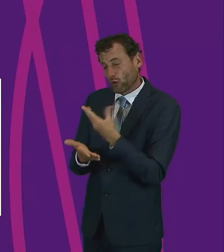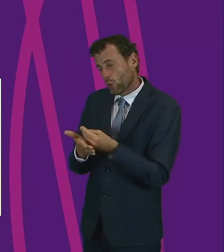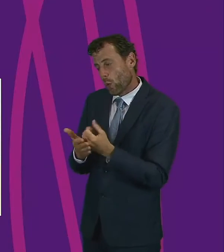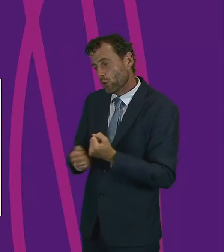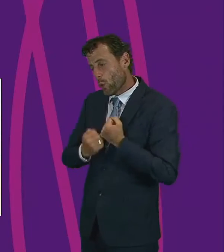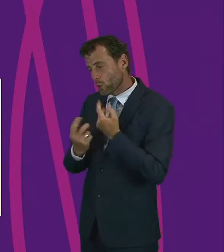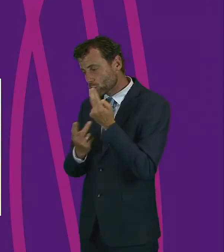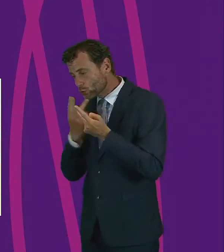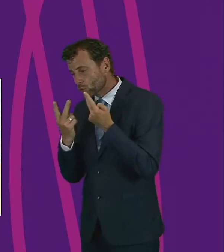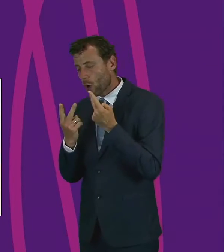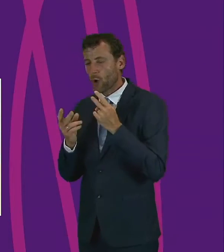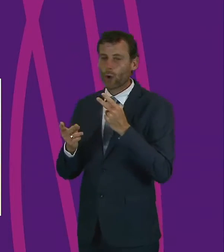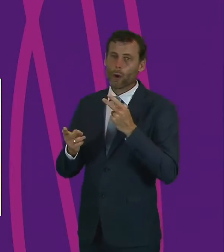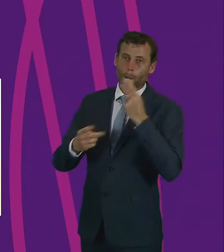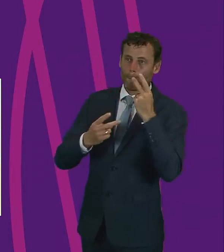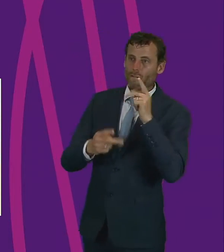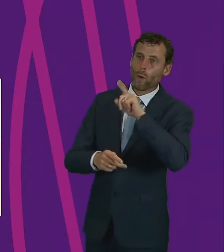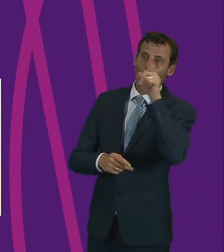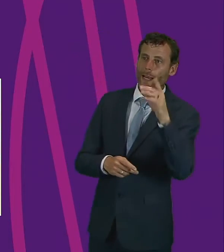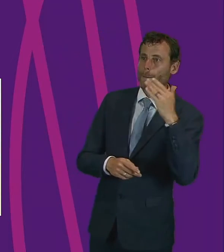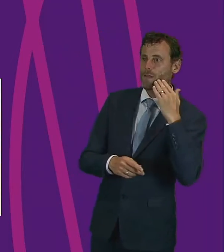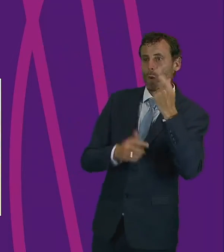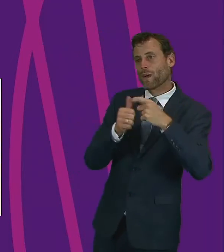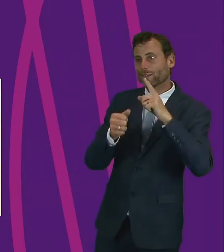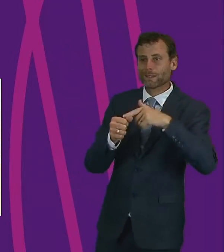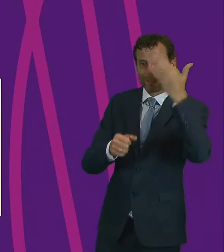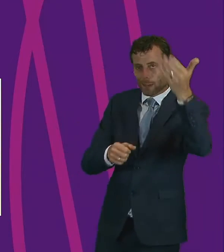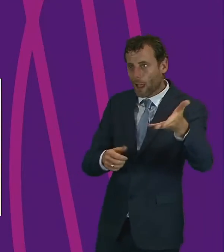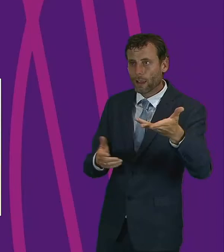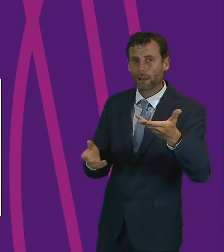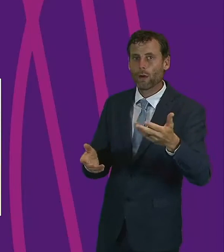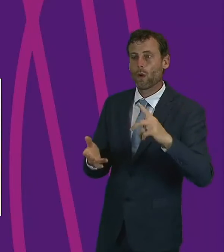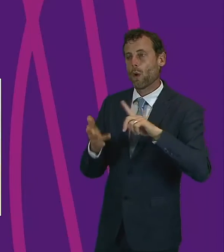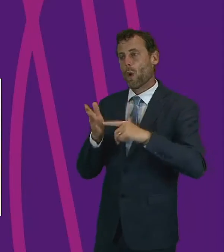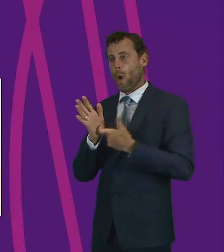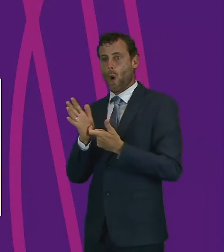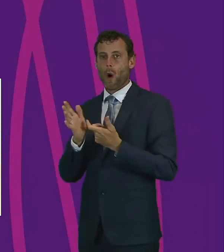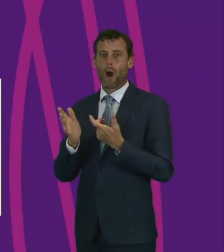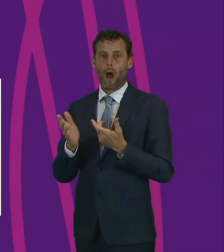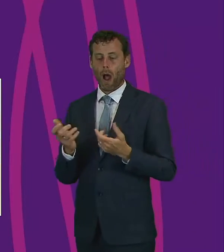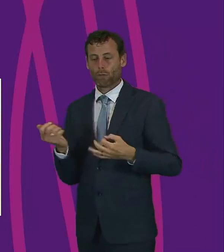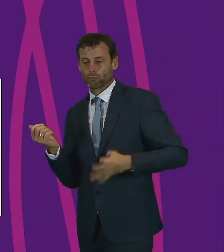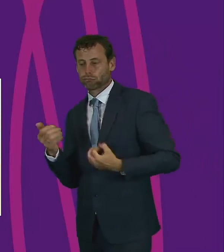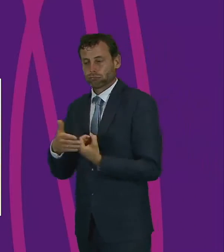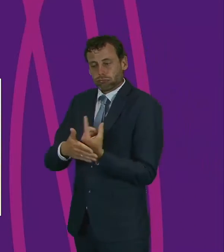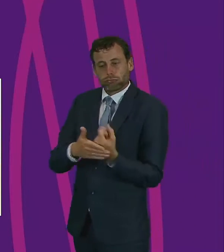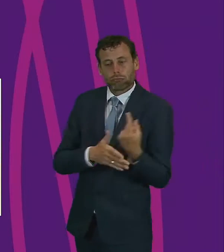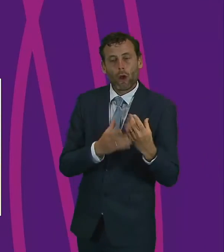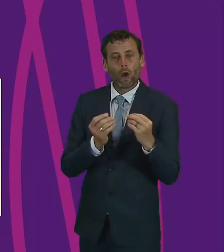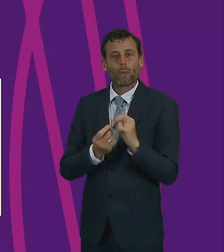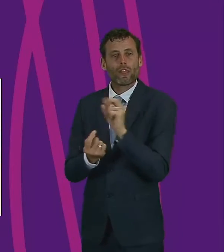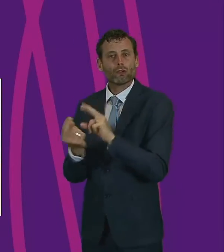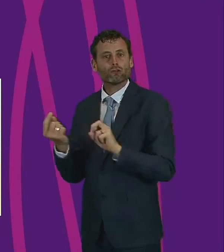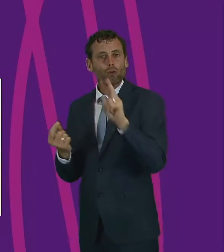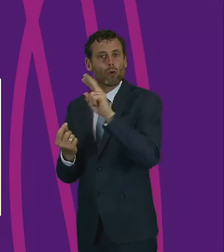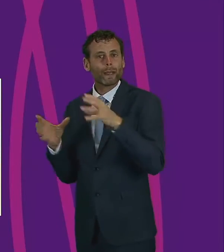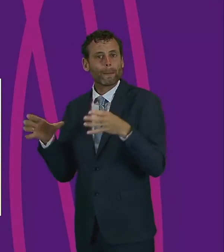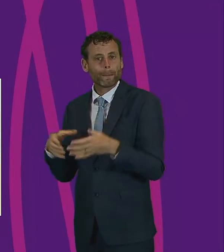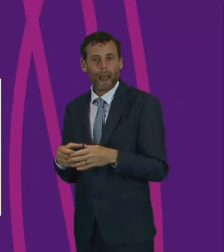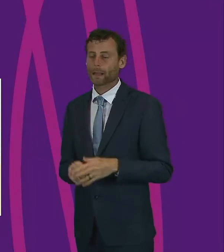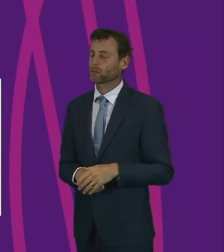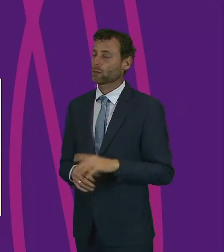and perform across the United States, as I know, whether it's individuals that perform as session musicians with leading touring brands, whether it's professionals